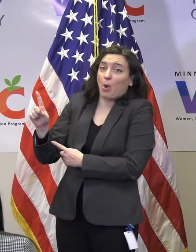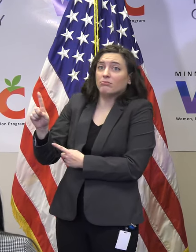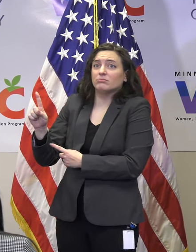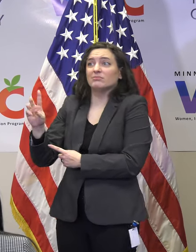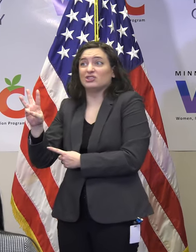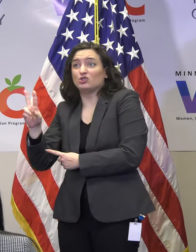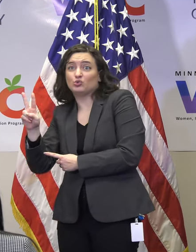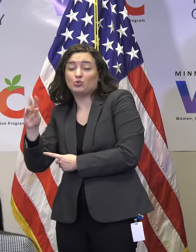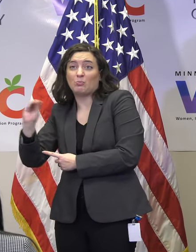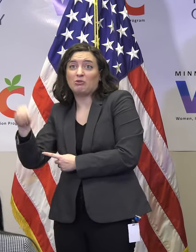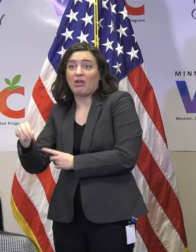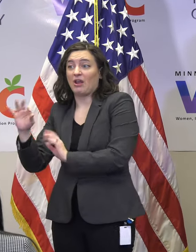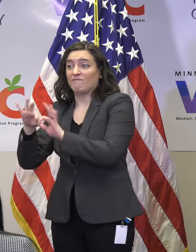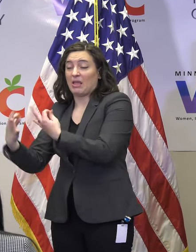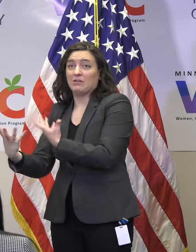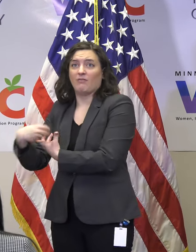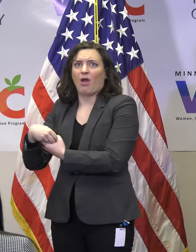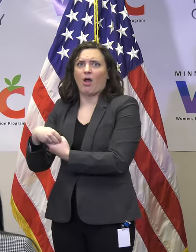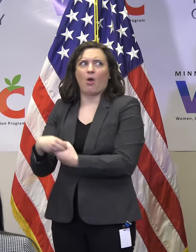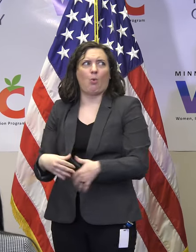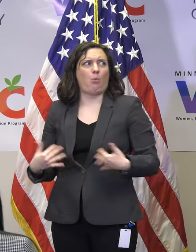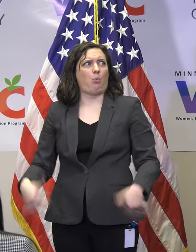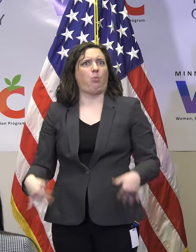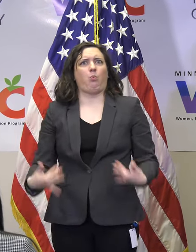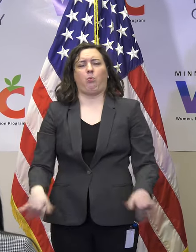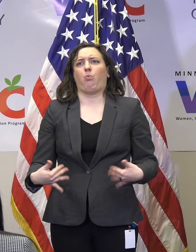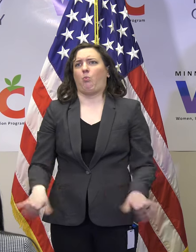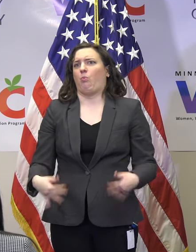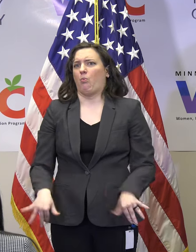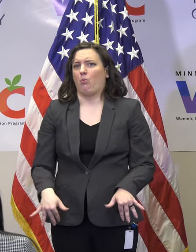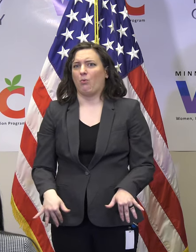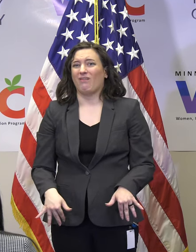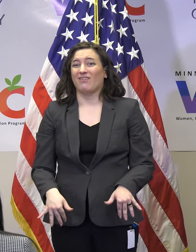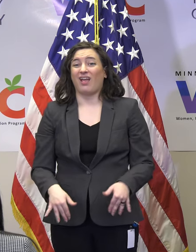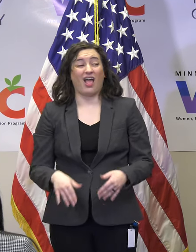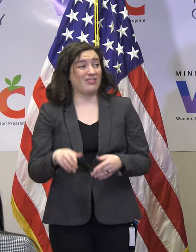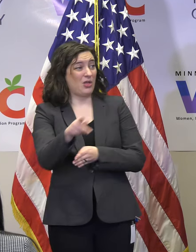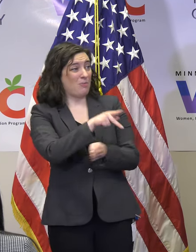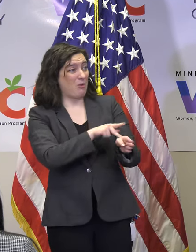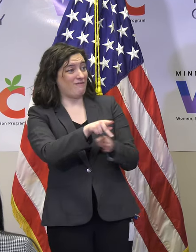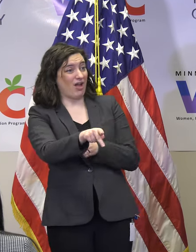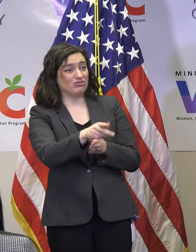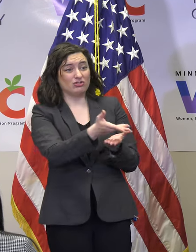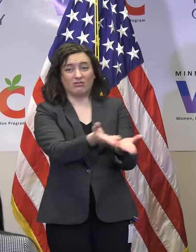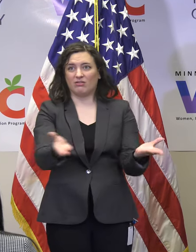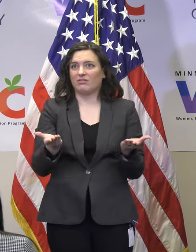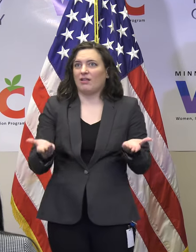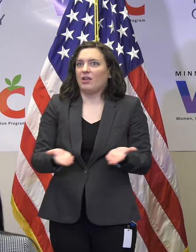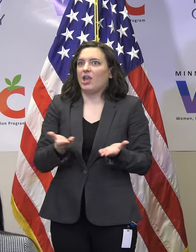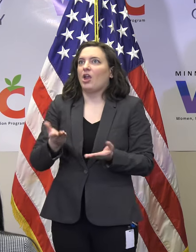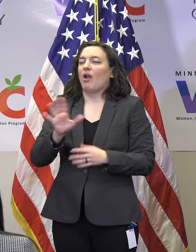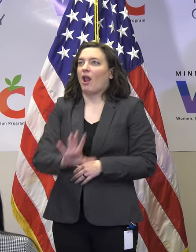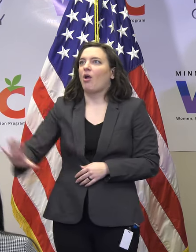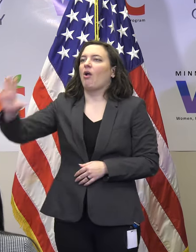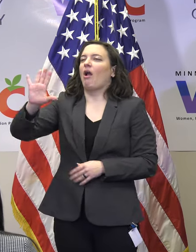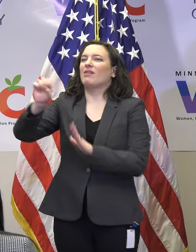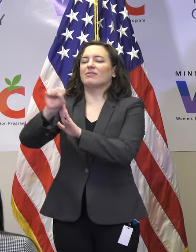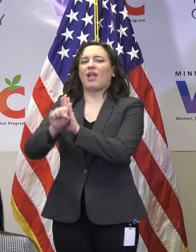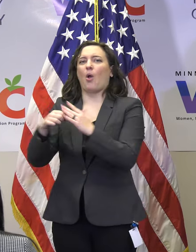and that speaks volumes for the folks, the professionals who work here in WIC clinics across the state. You've got